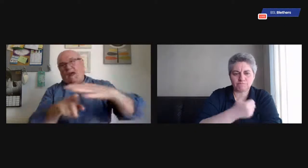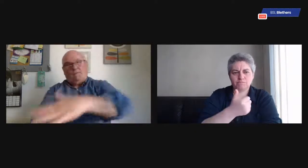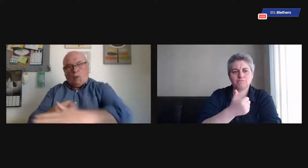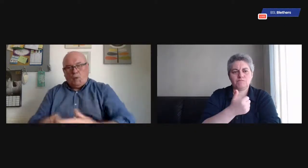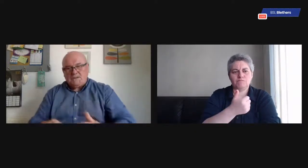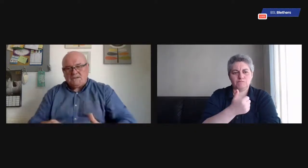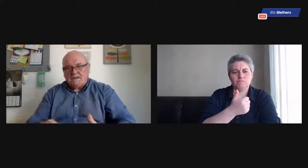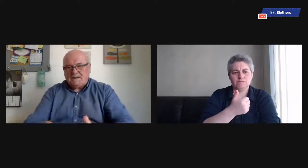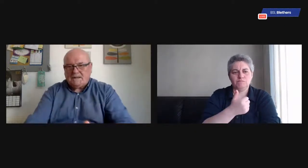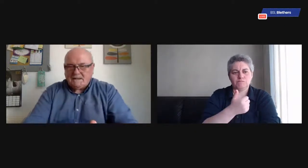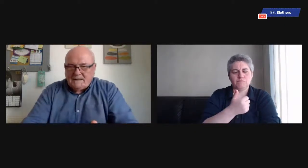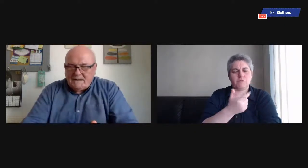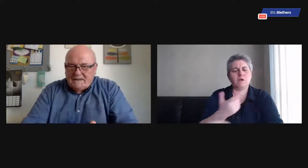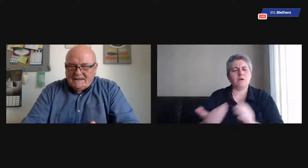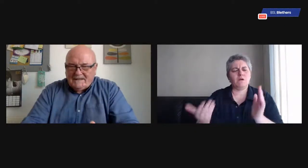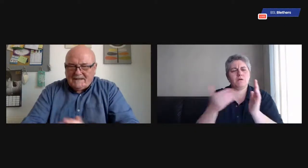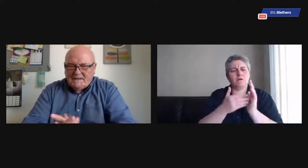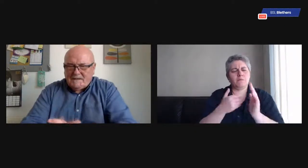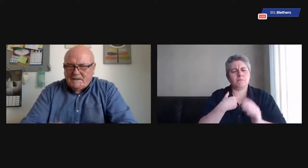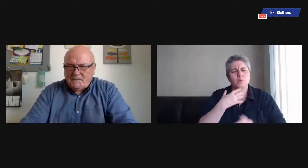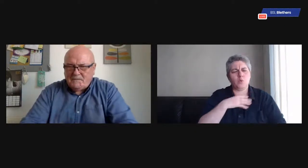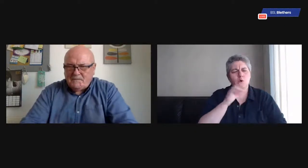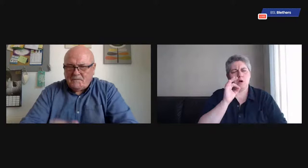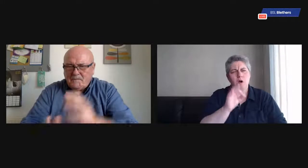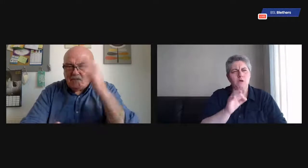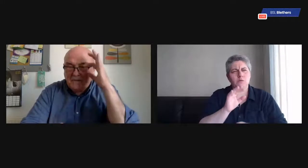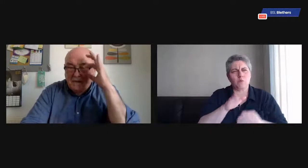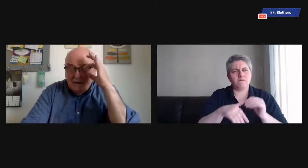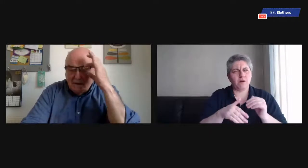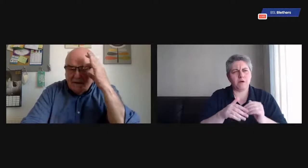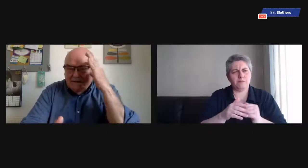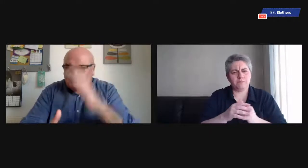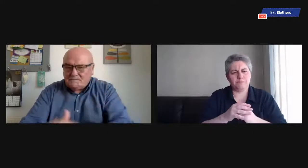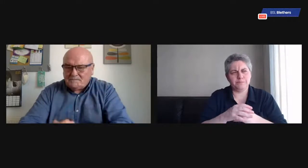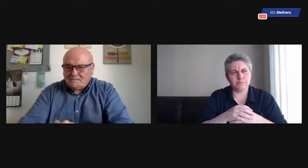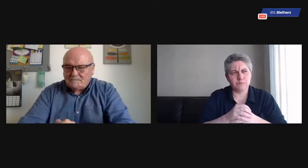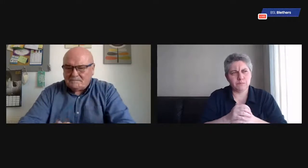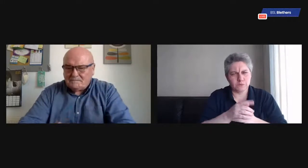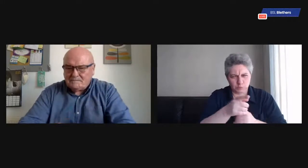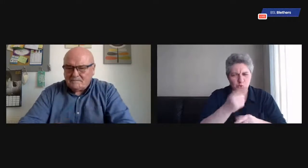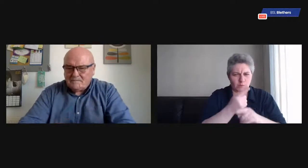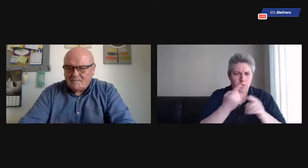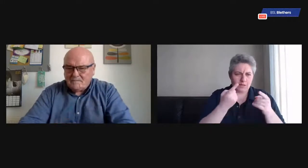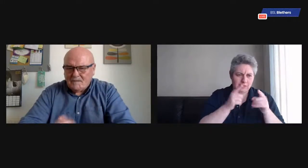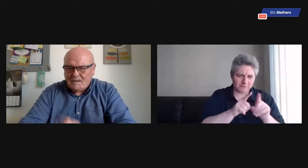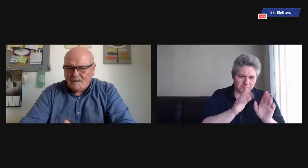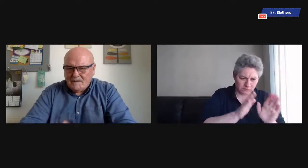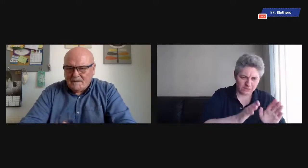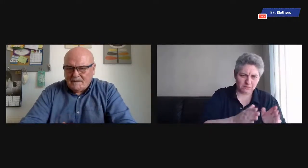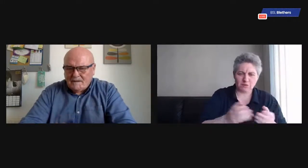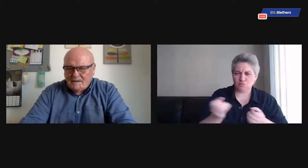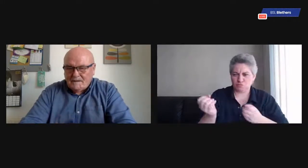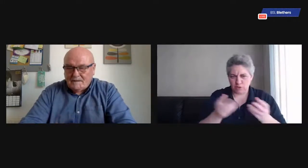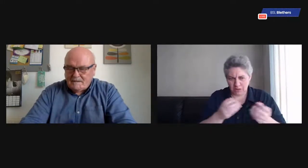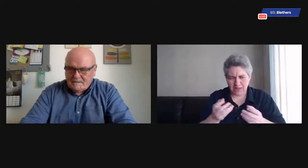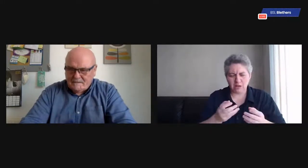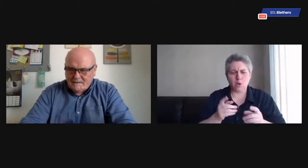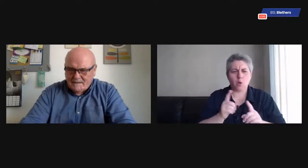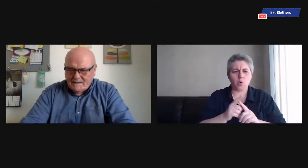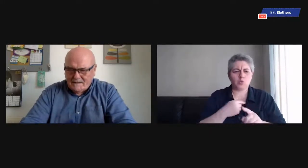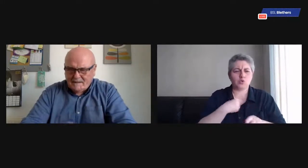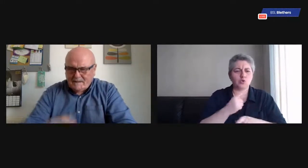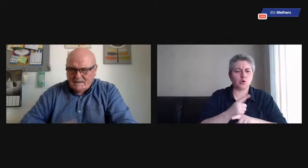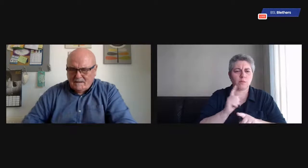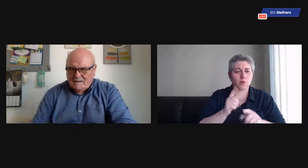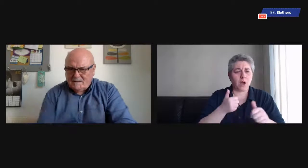want to be there to support. But how it works in the court, if mum was there, they would try and say she's influenced the child, and that's